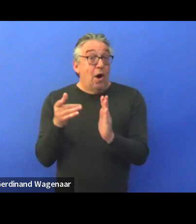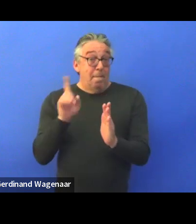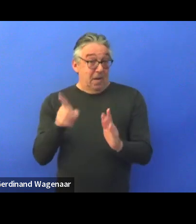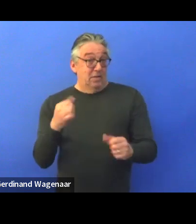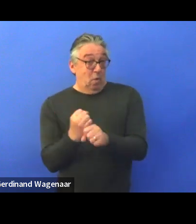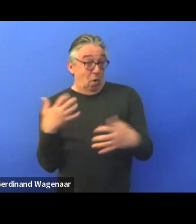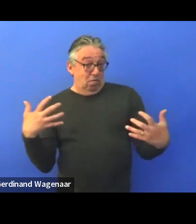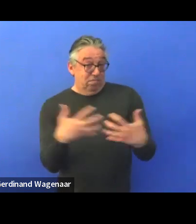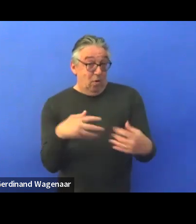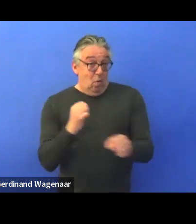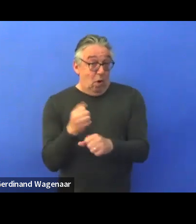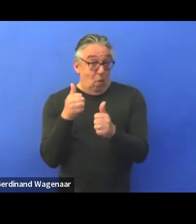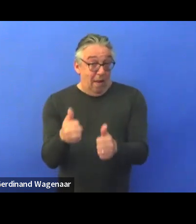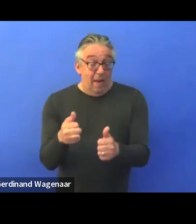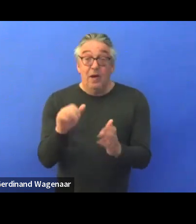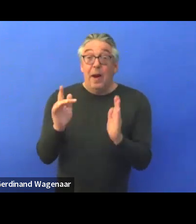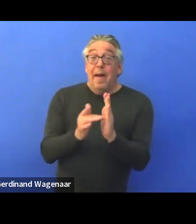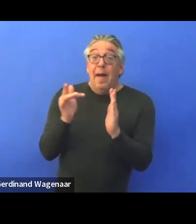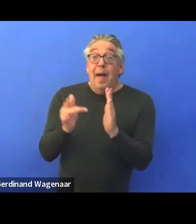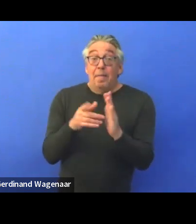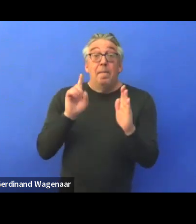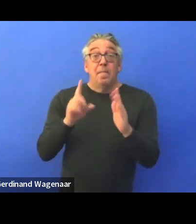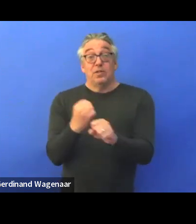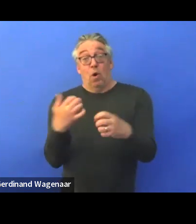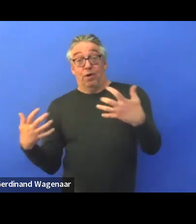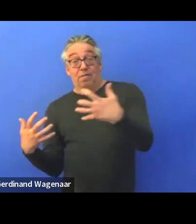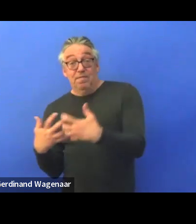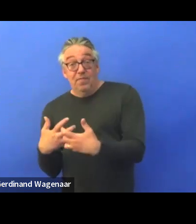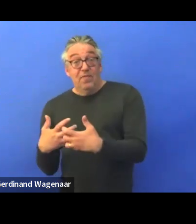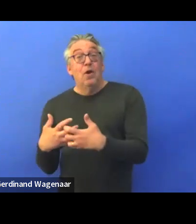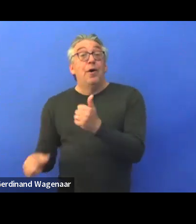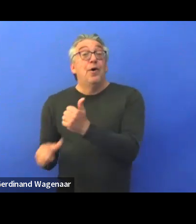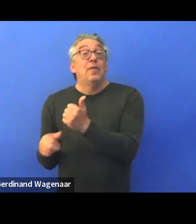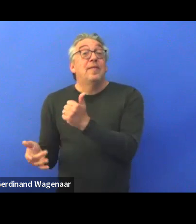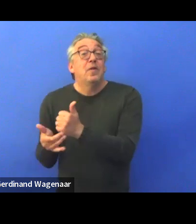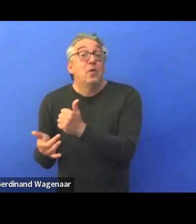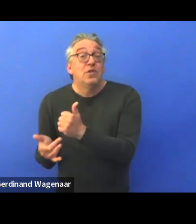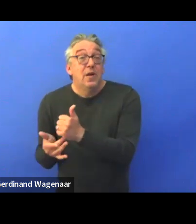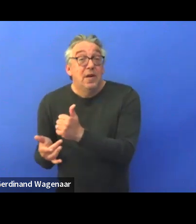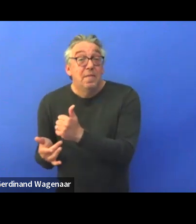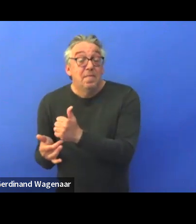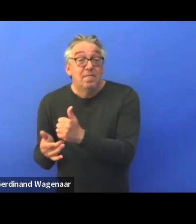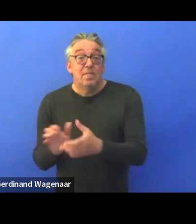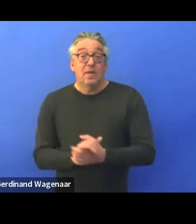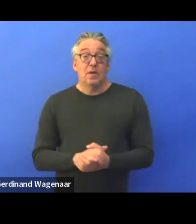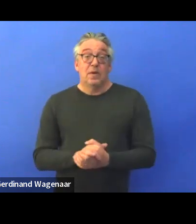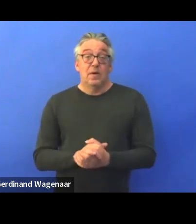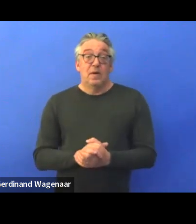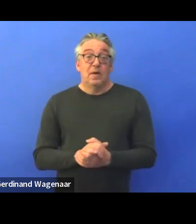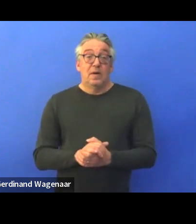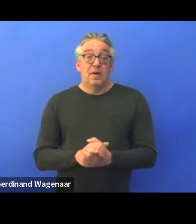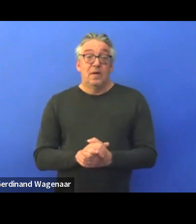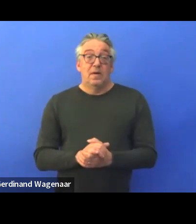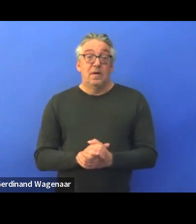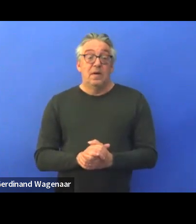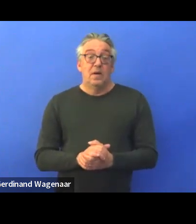assistive technology, if someone is using assistive technology, and that these accessible publications are easy to